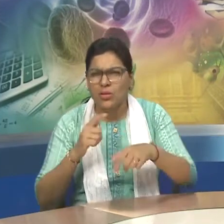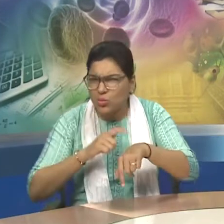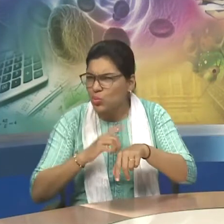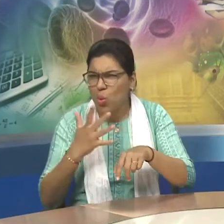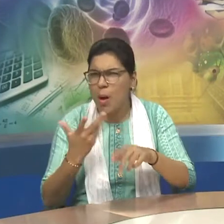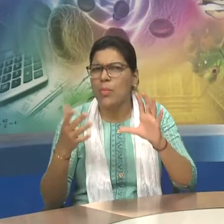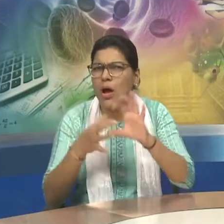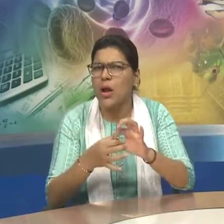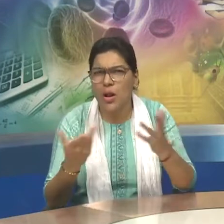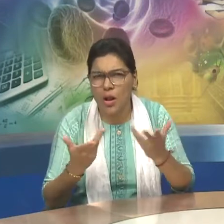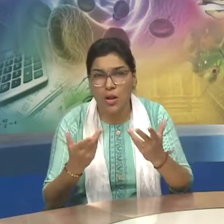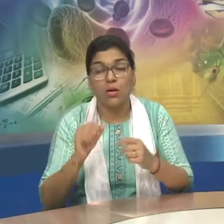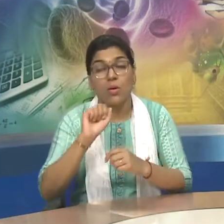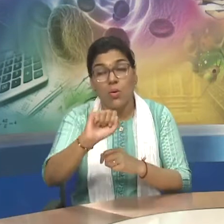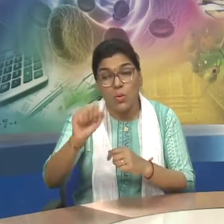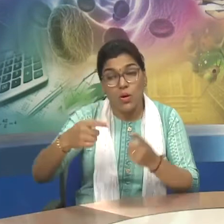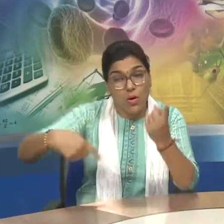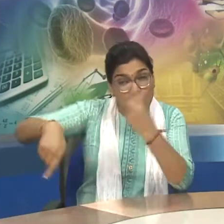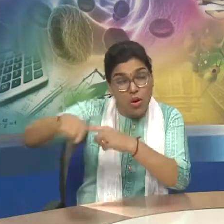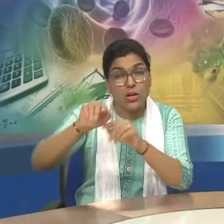of the work